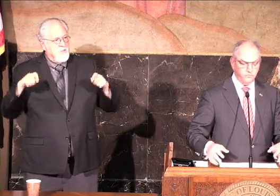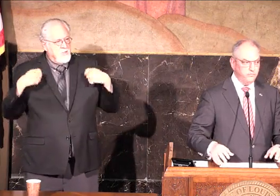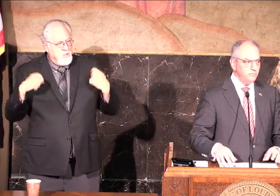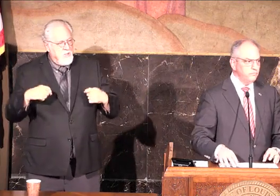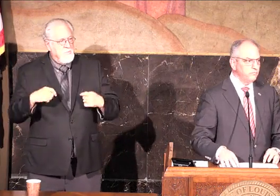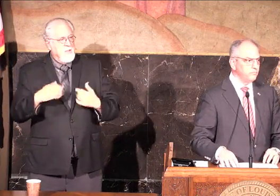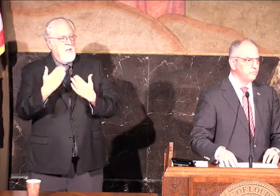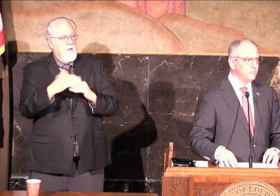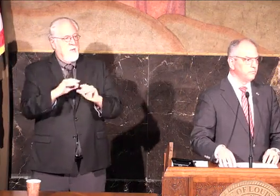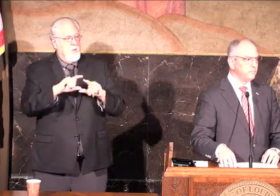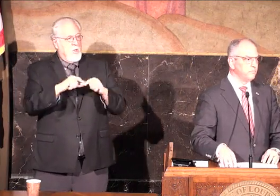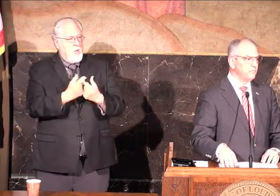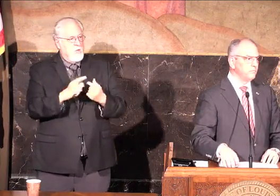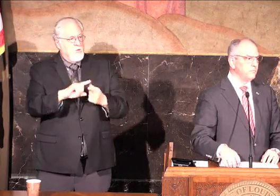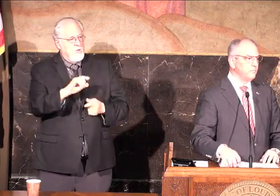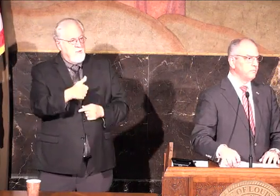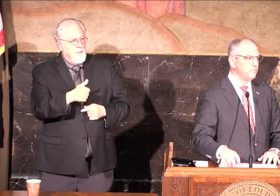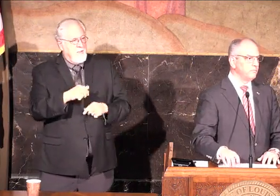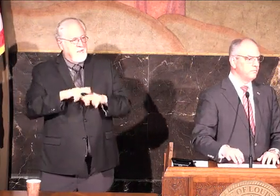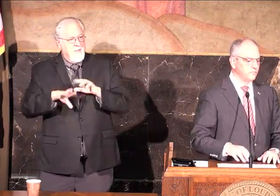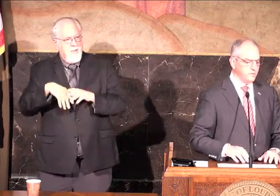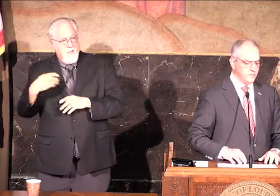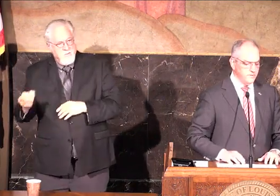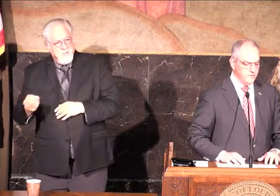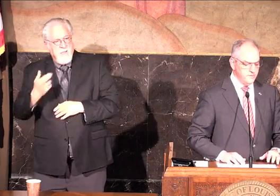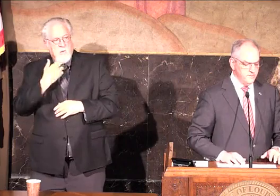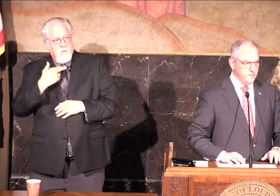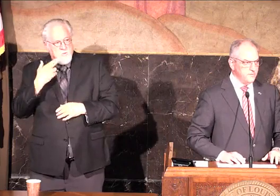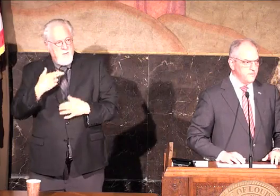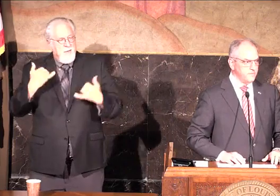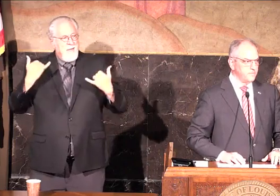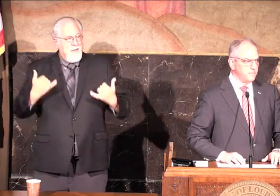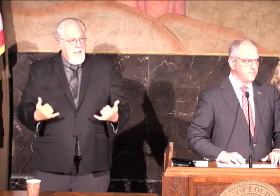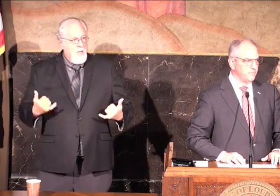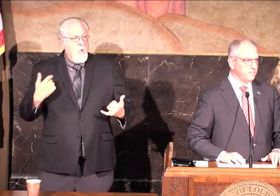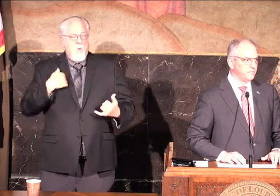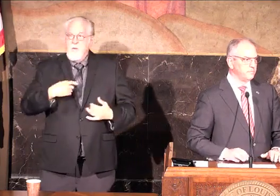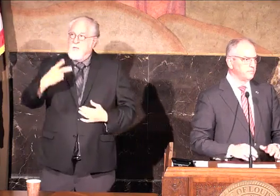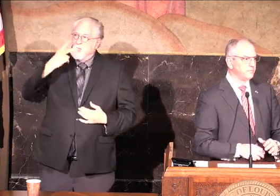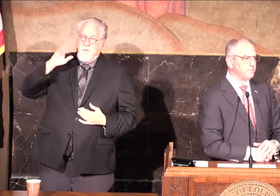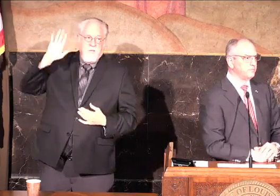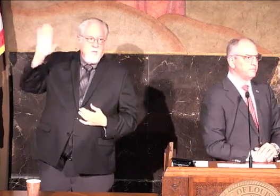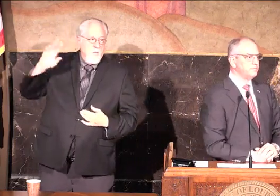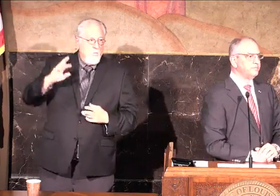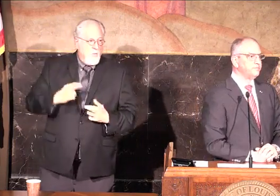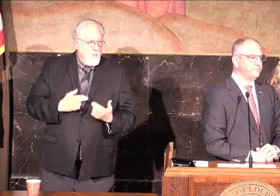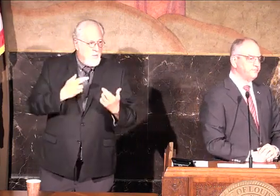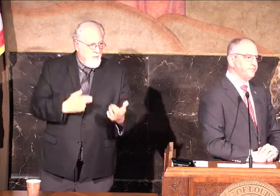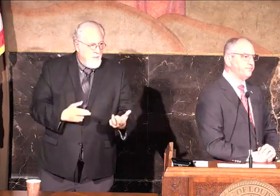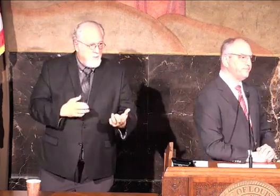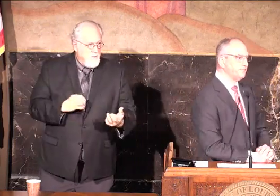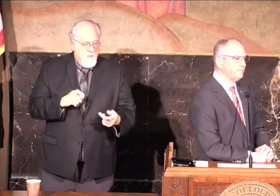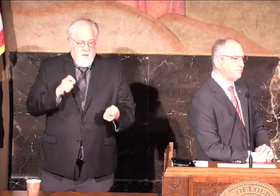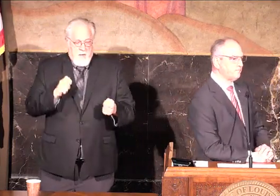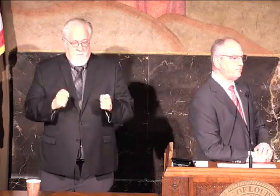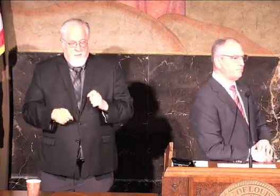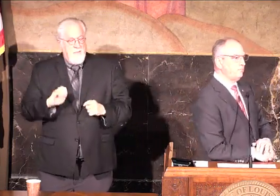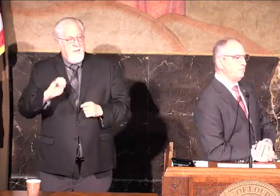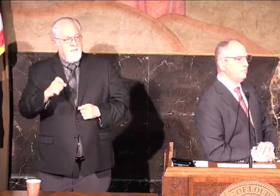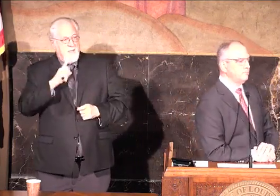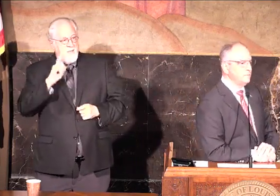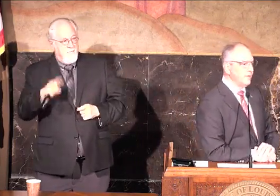10, moving seating outdoors at restaurants. Now that you've had a chance to see those recommendations and perhaps amend the executive